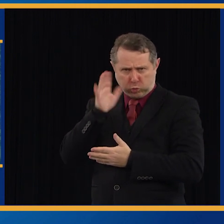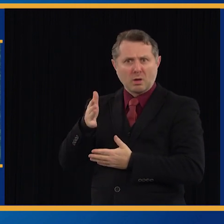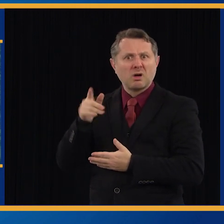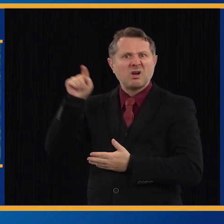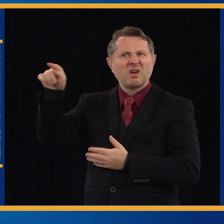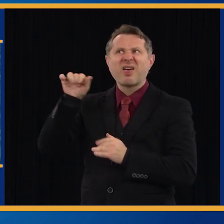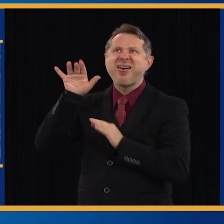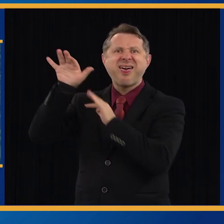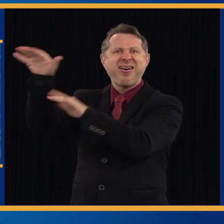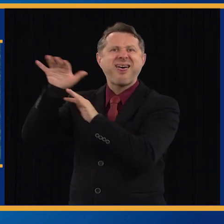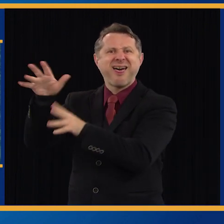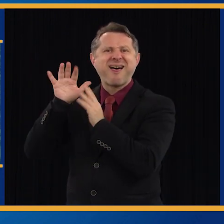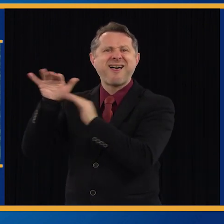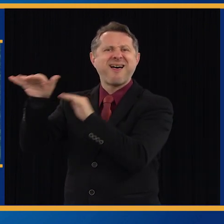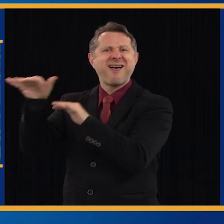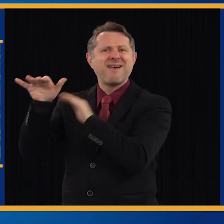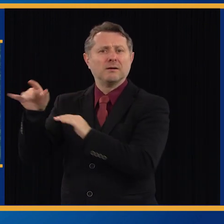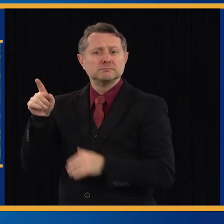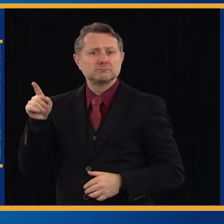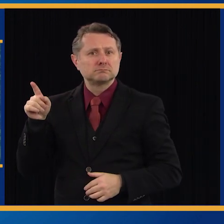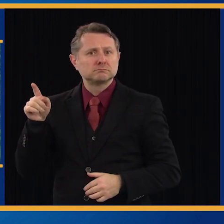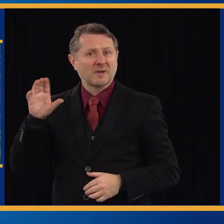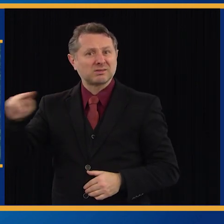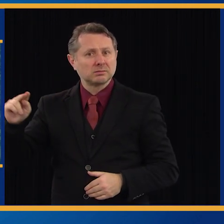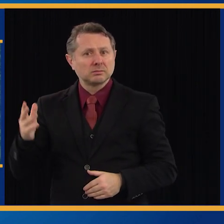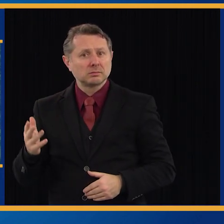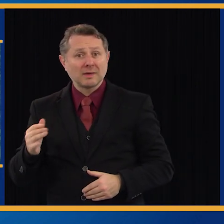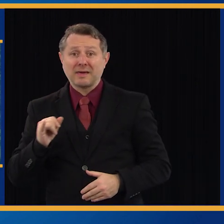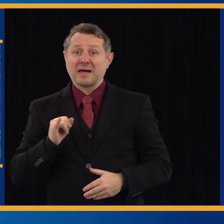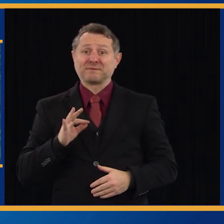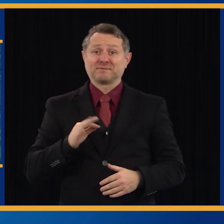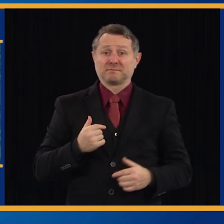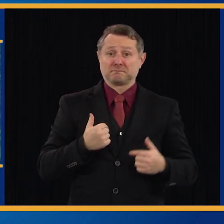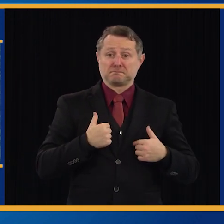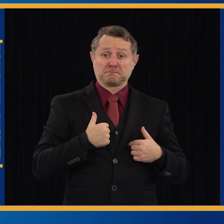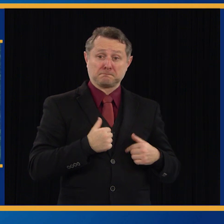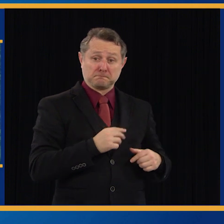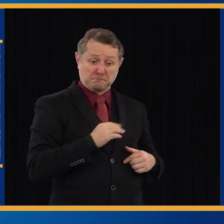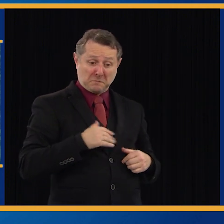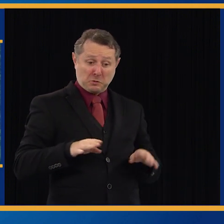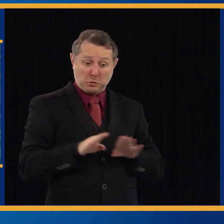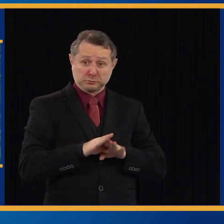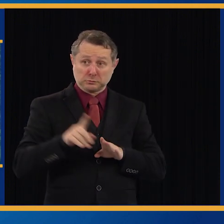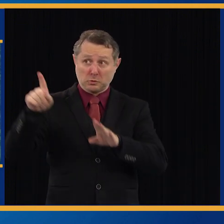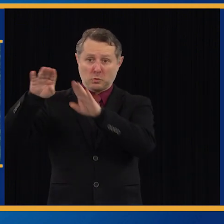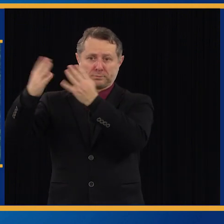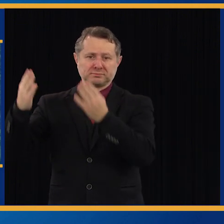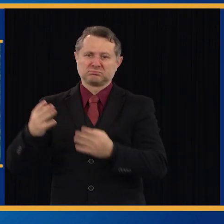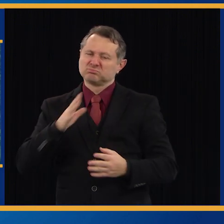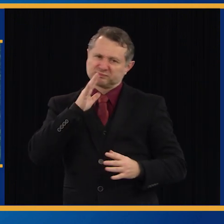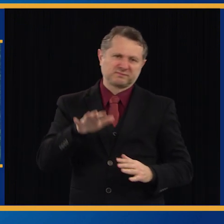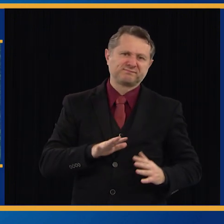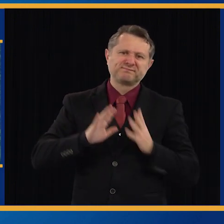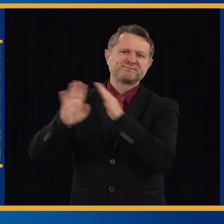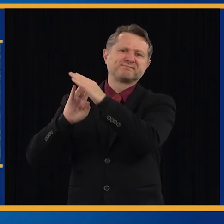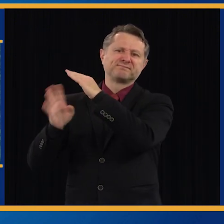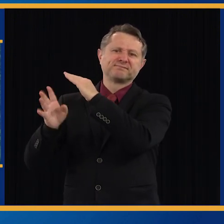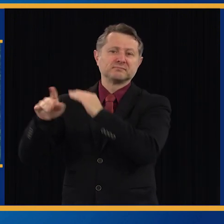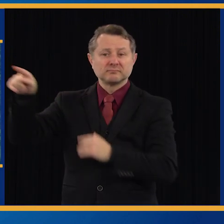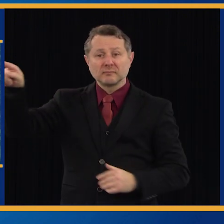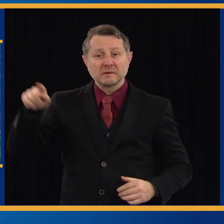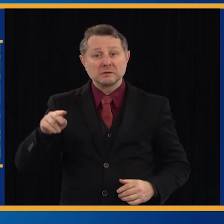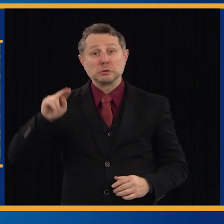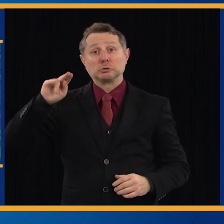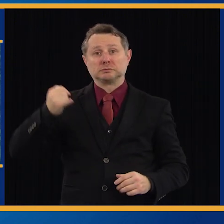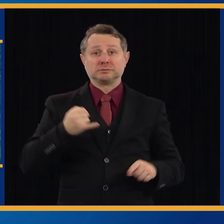Connecticut if I don't open our beaches. Or if they have a concert in New Jersey, people are cooped